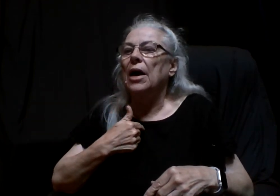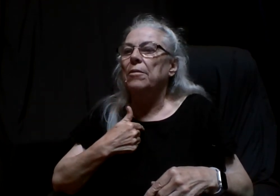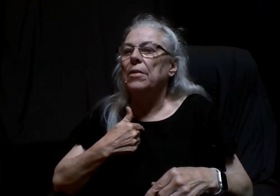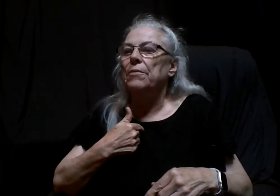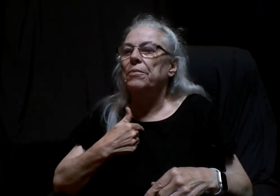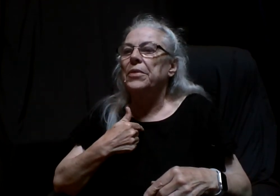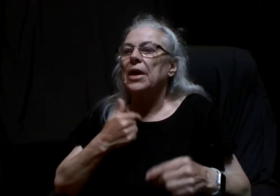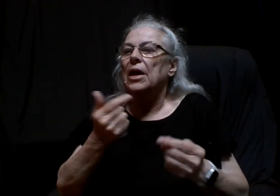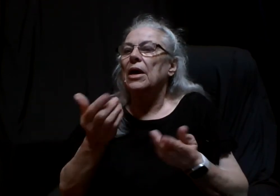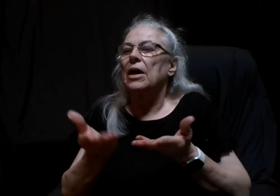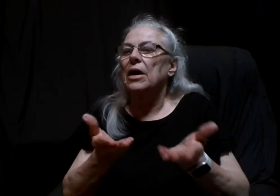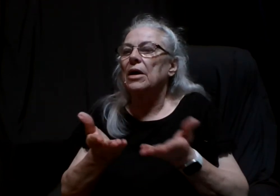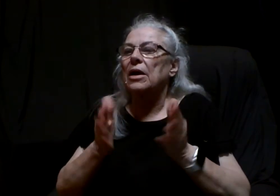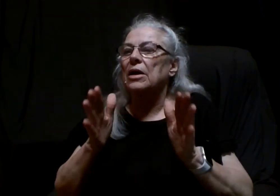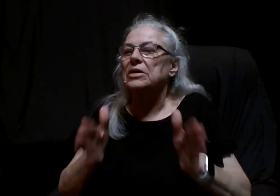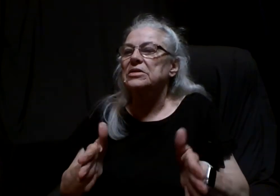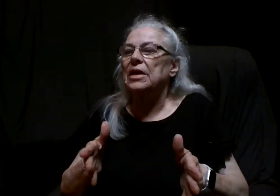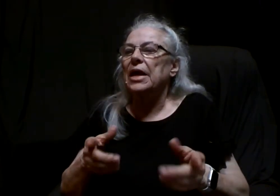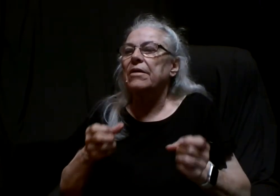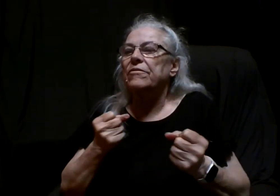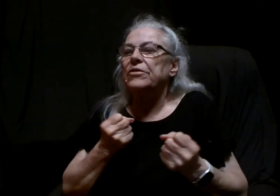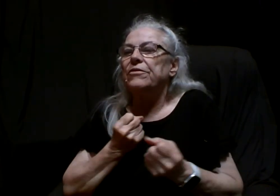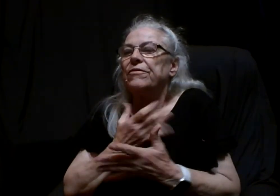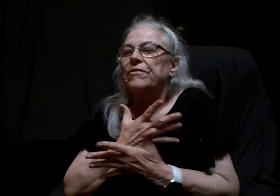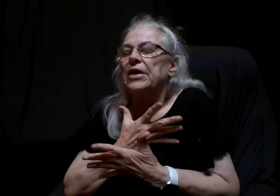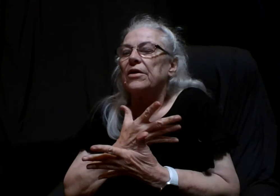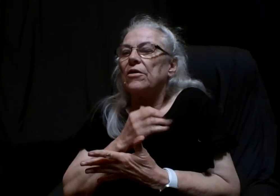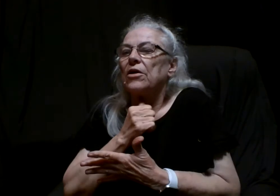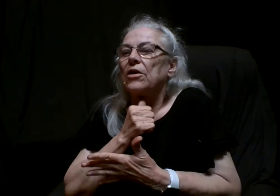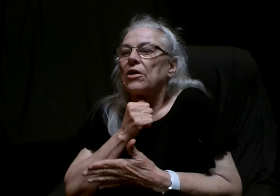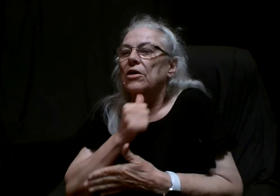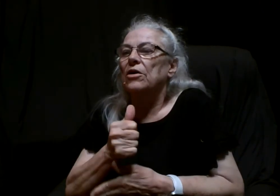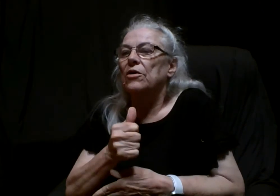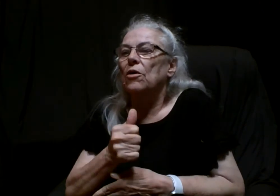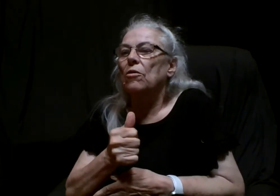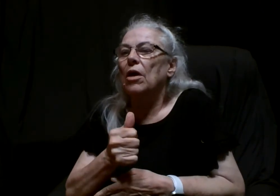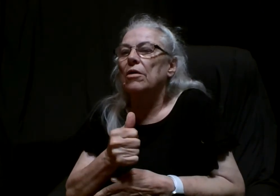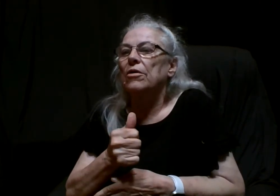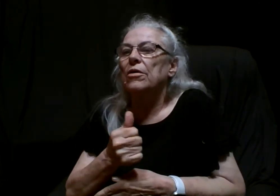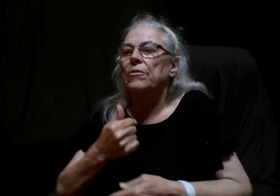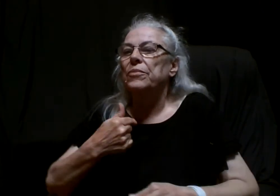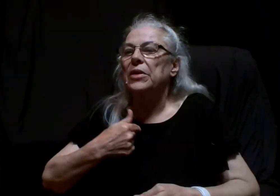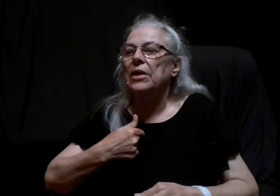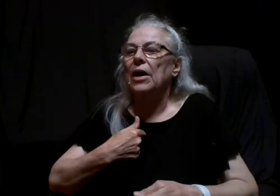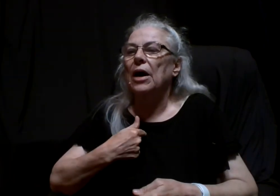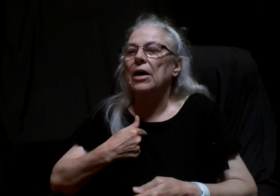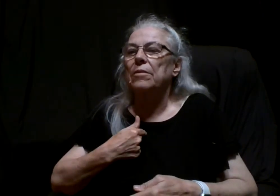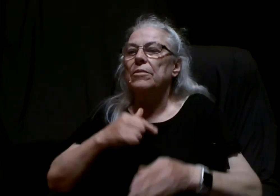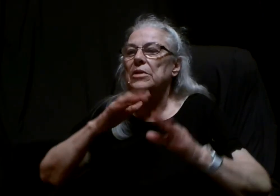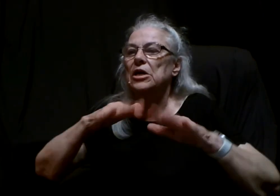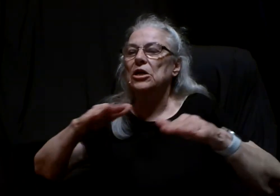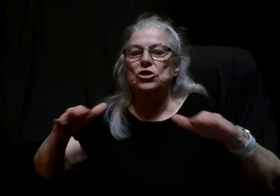I'm a slave to fear no longer. I'm a